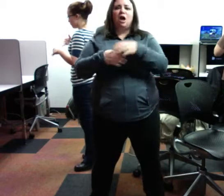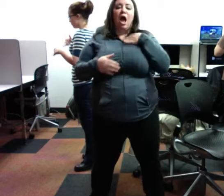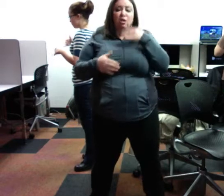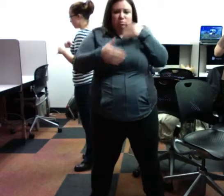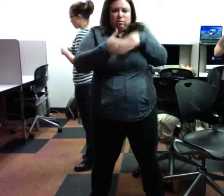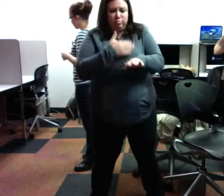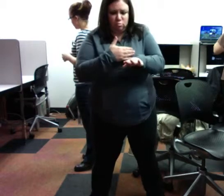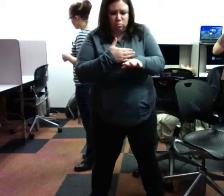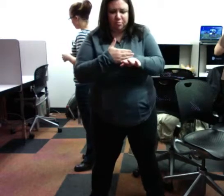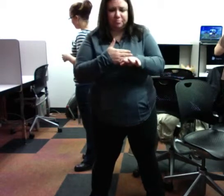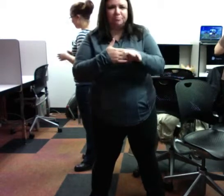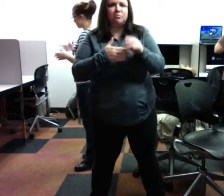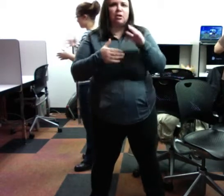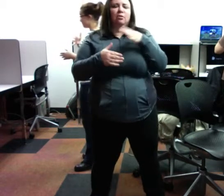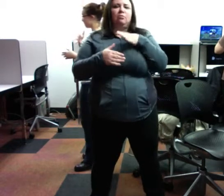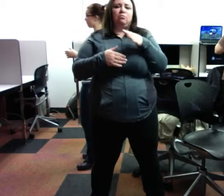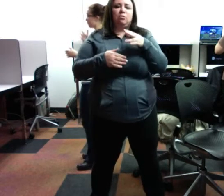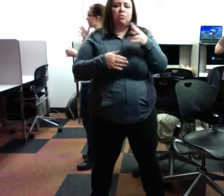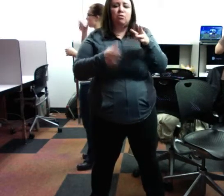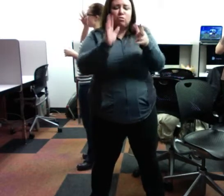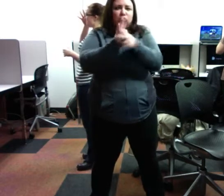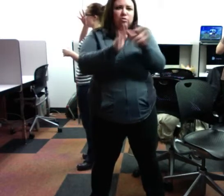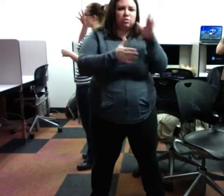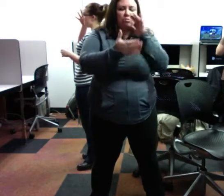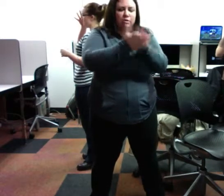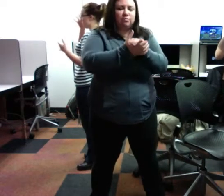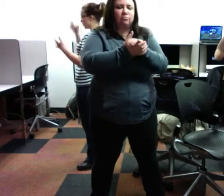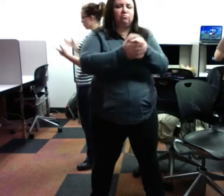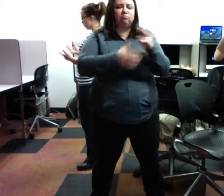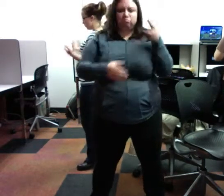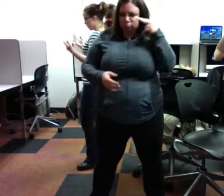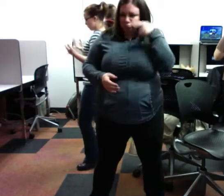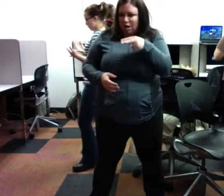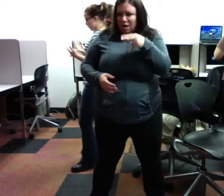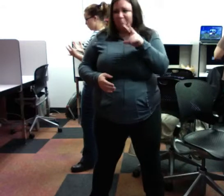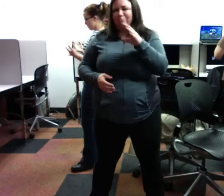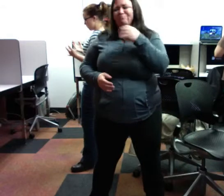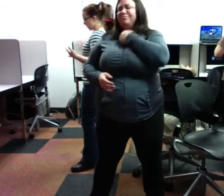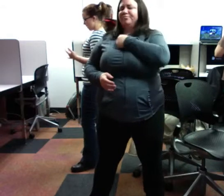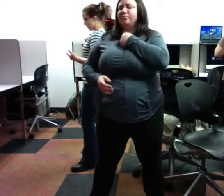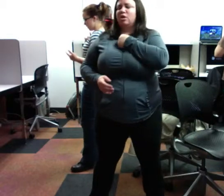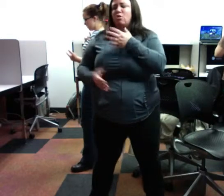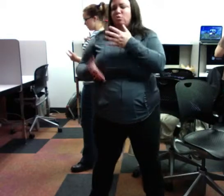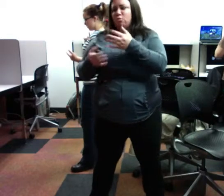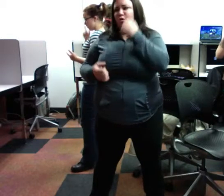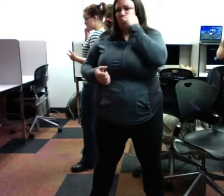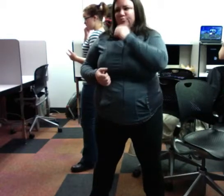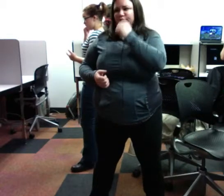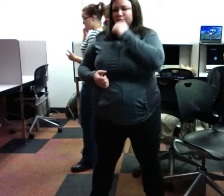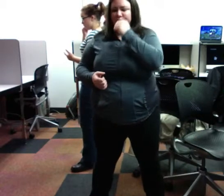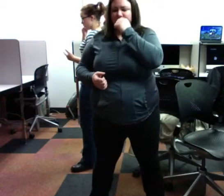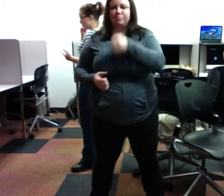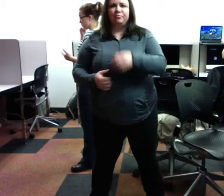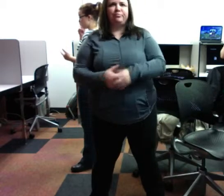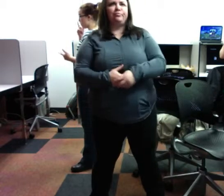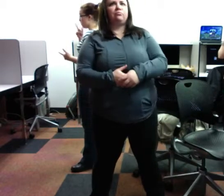my parents, who were on a waiting list, got a call in the middle of the night asking, "We've got an unexpected baby boy. Do you